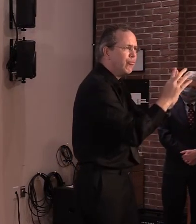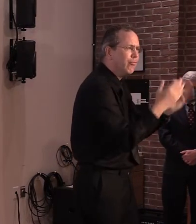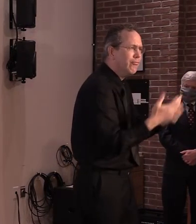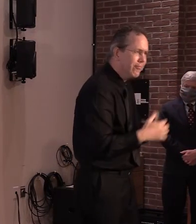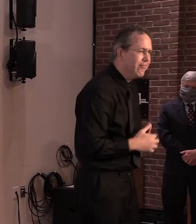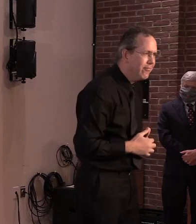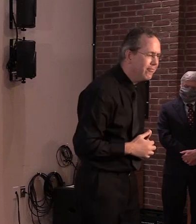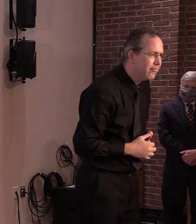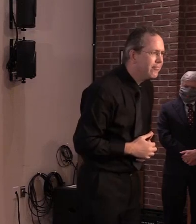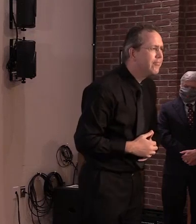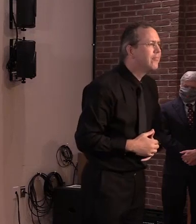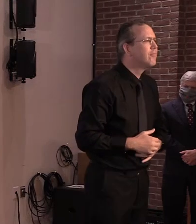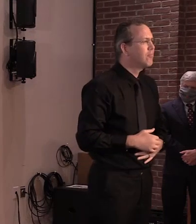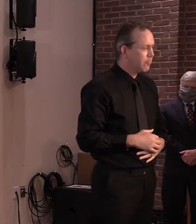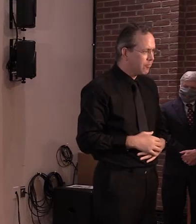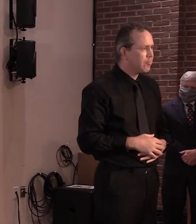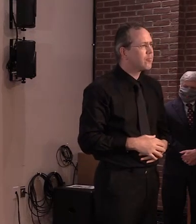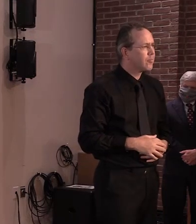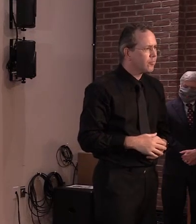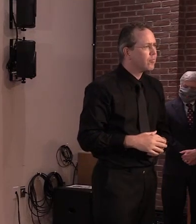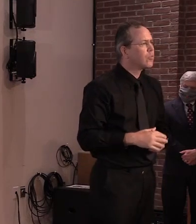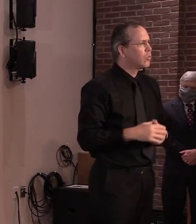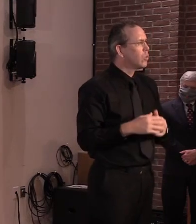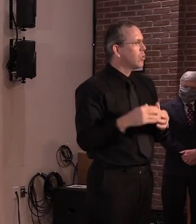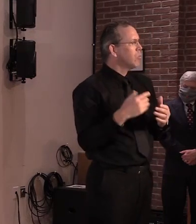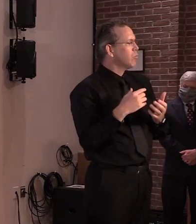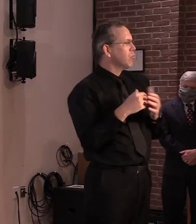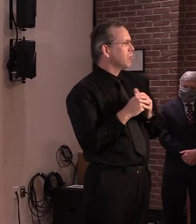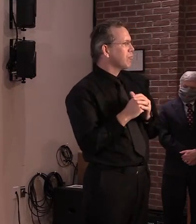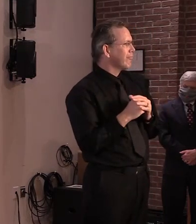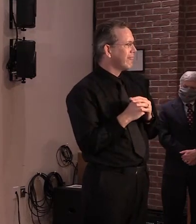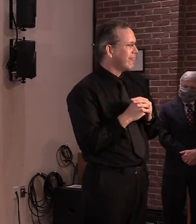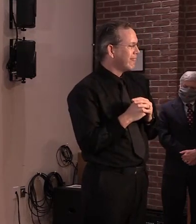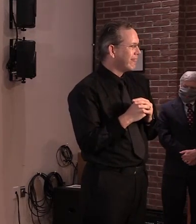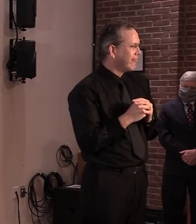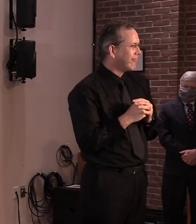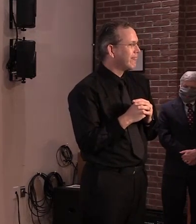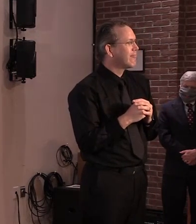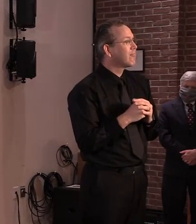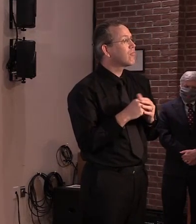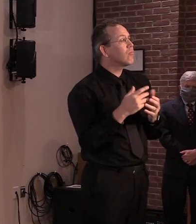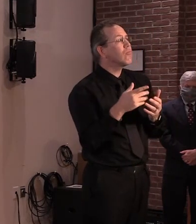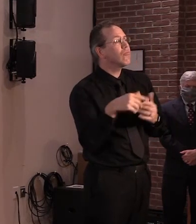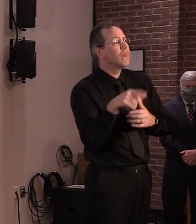of sacrifice and with bills still coming in with no income.